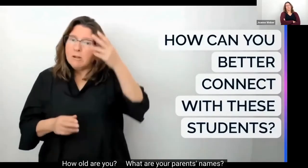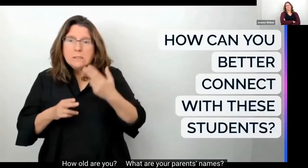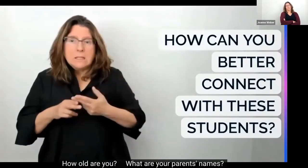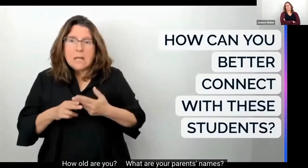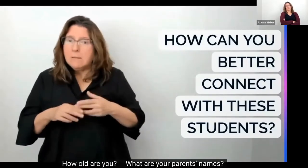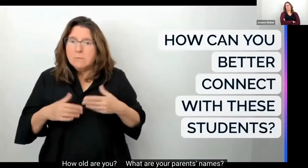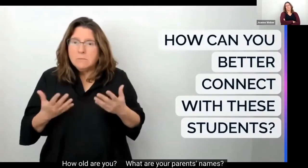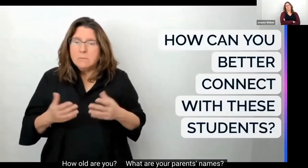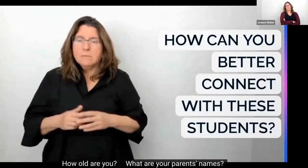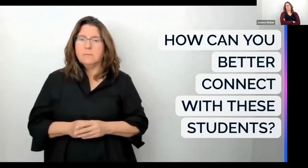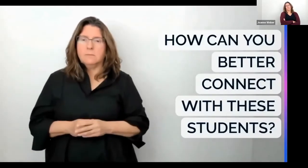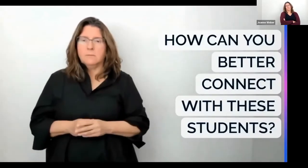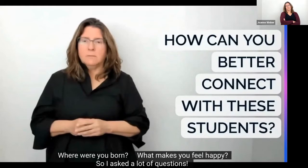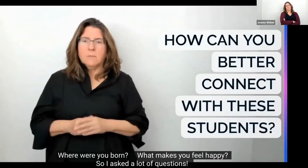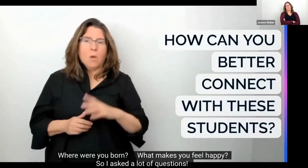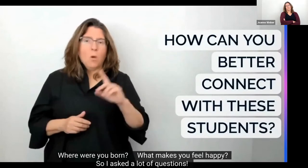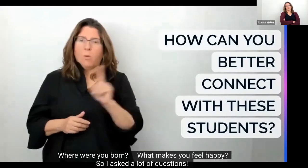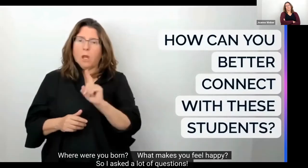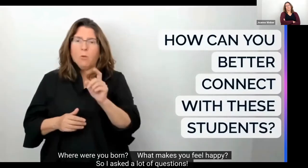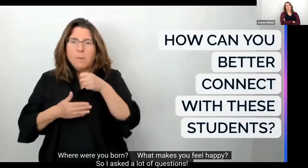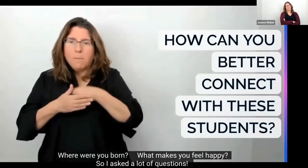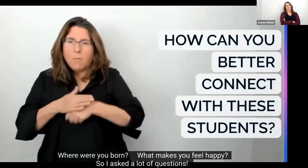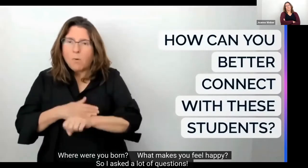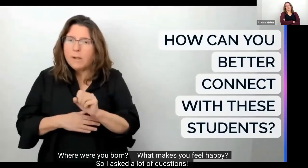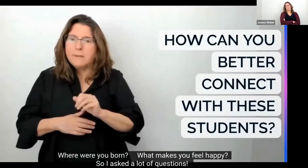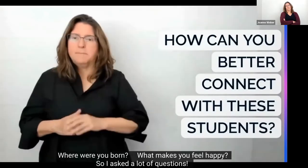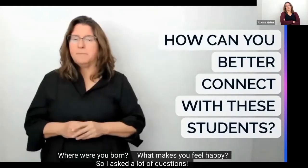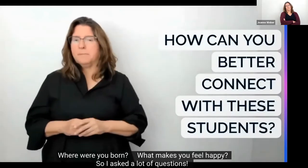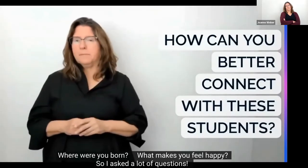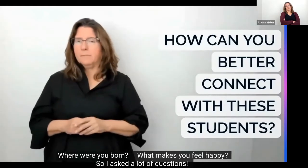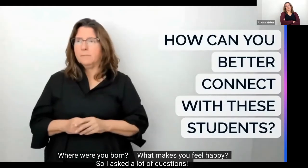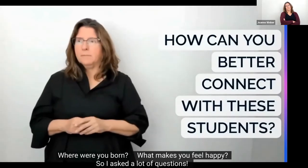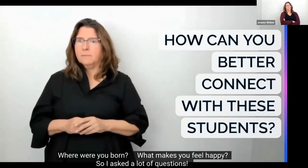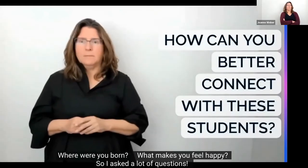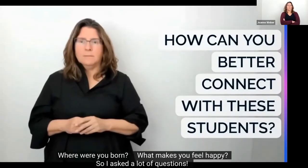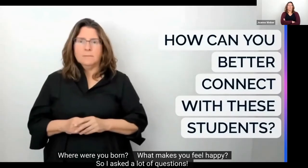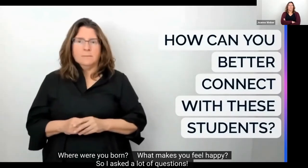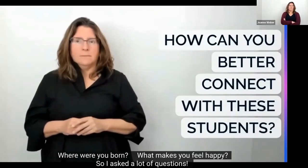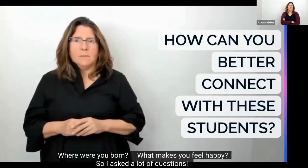your parents' names? Where were you born?